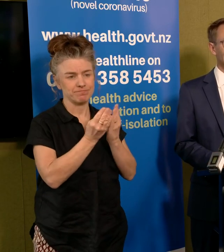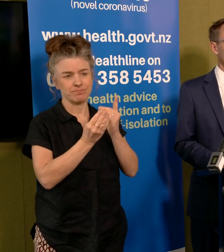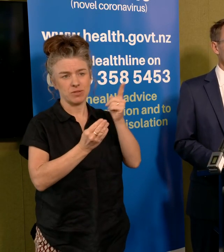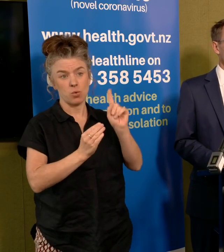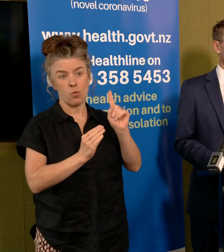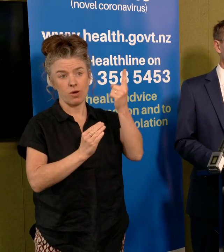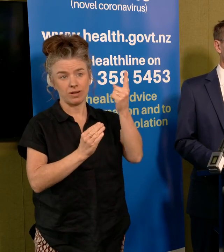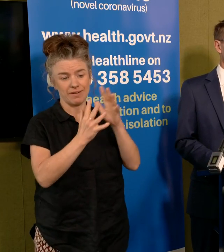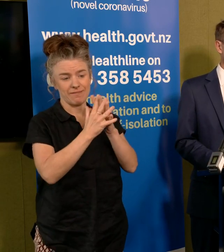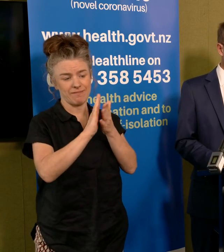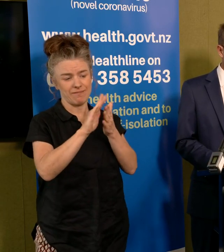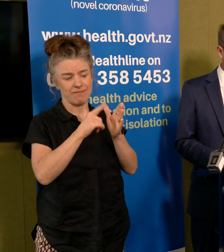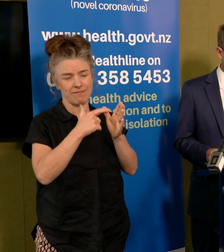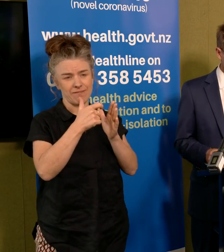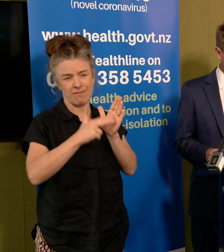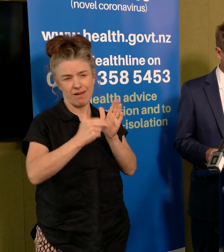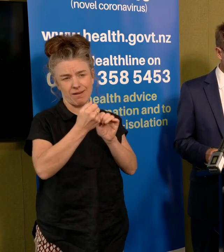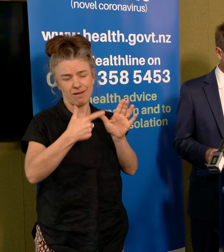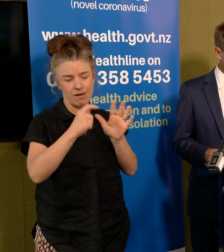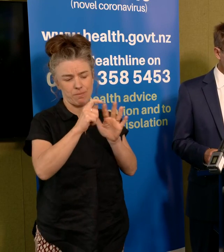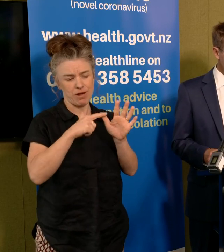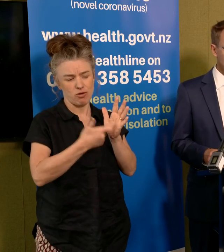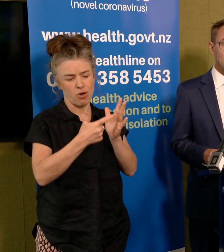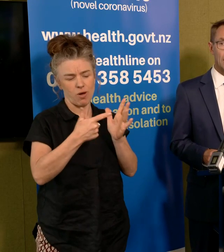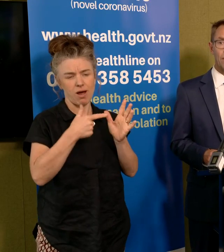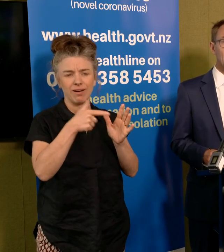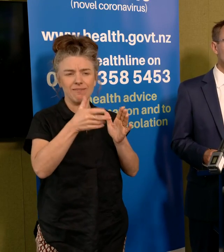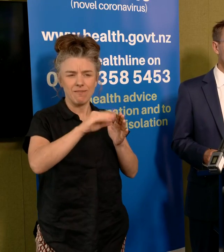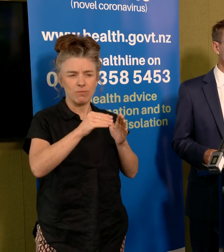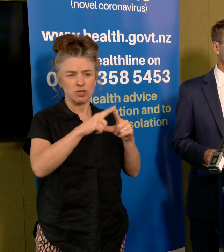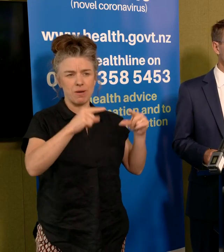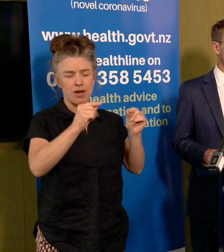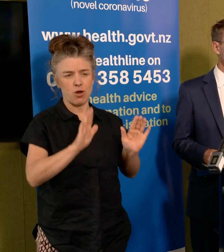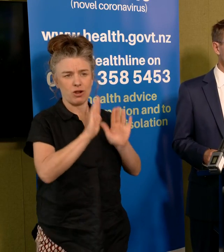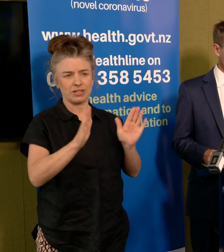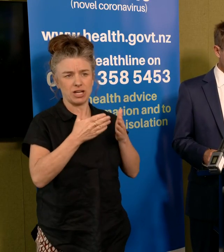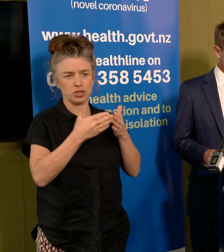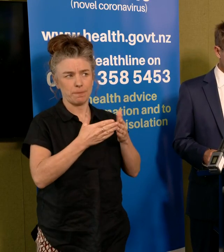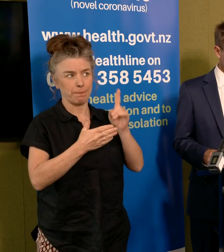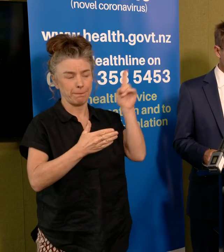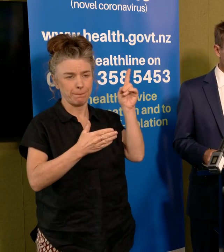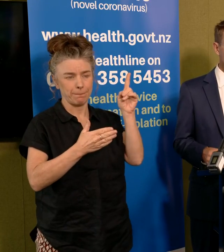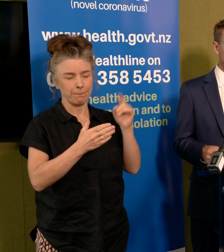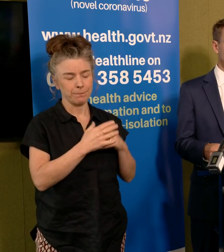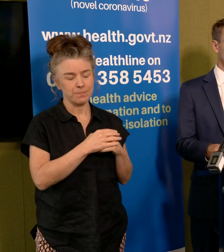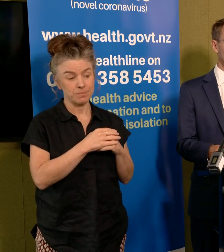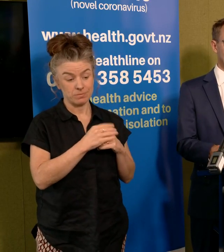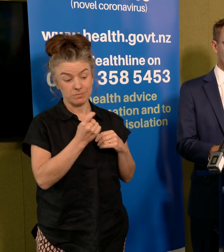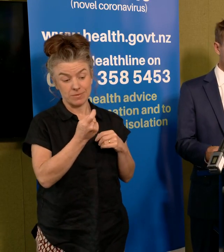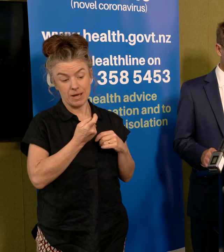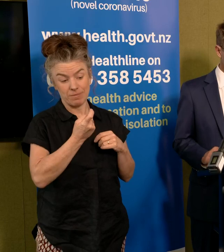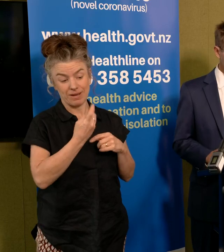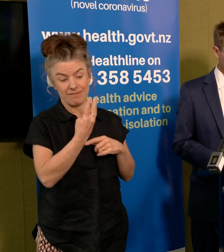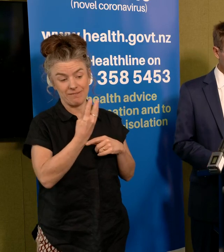Whangaparaoa. Those are the folk who came off the Diamond Princess, and they will have completed their 14 days in